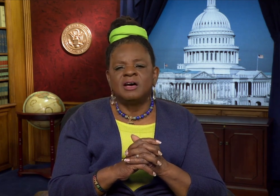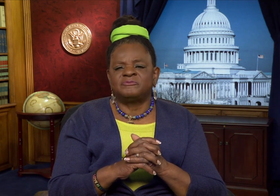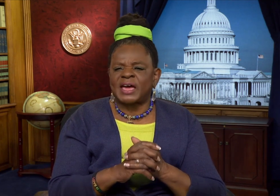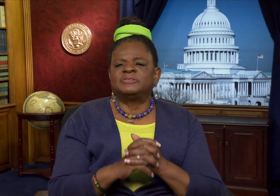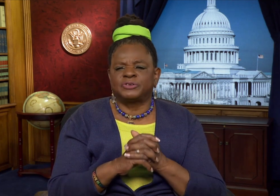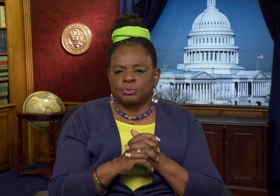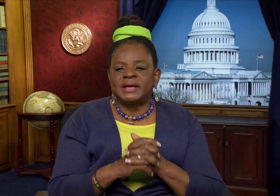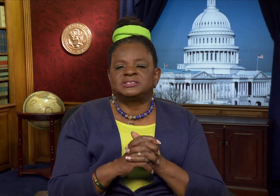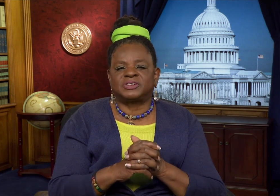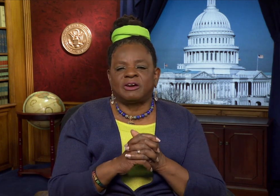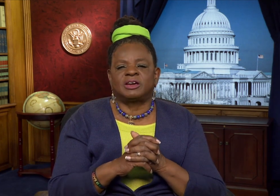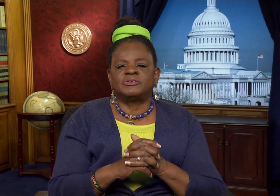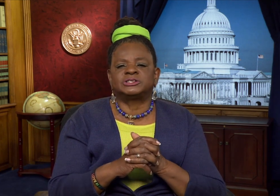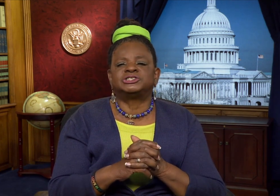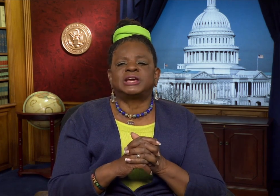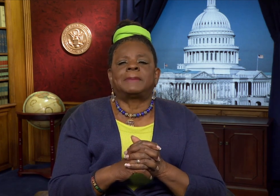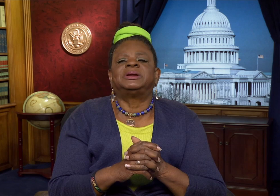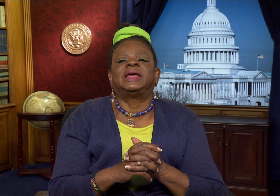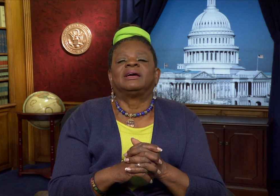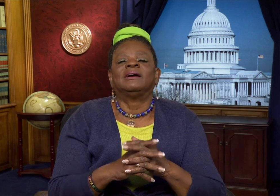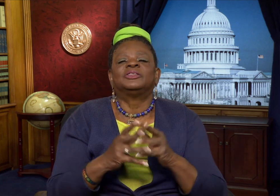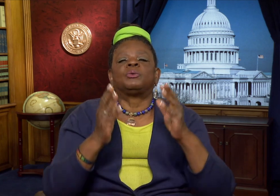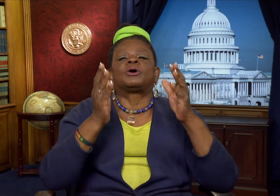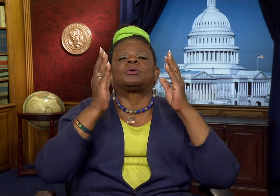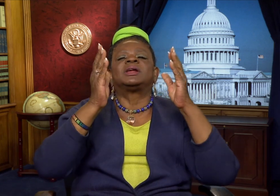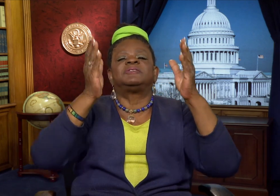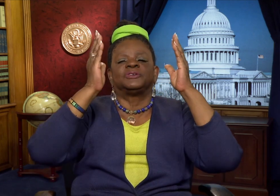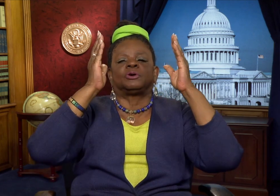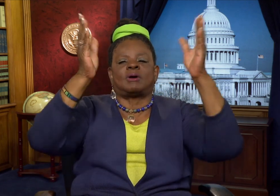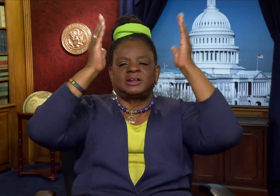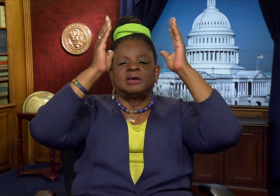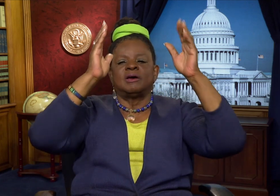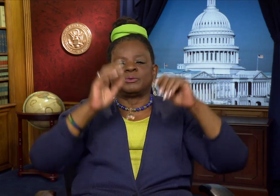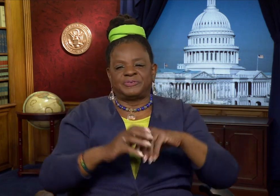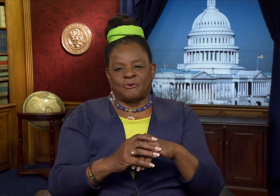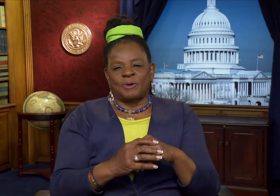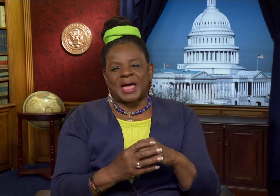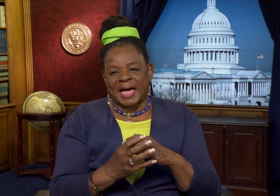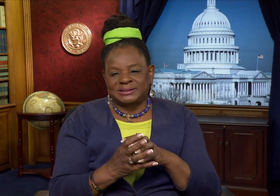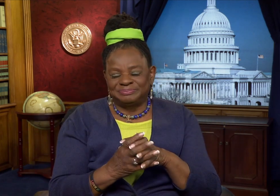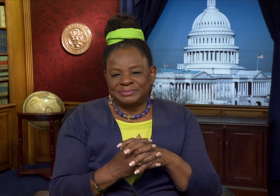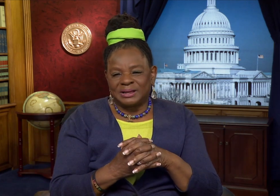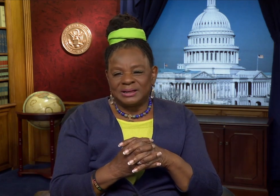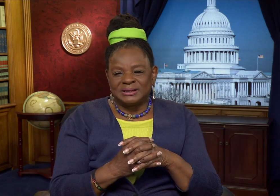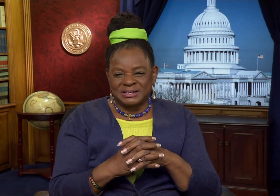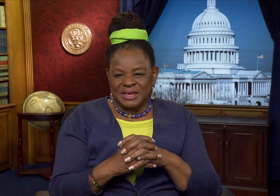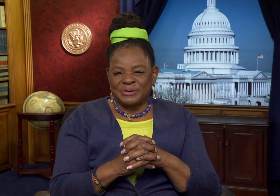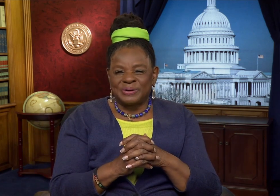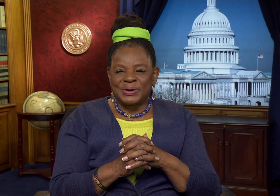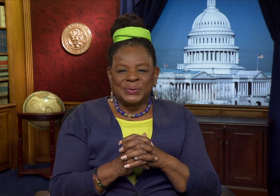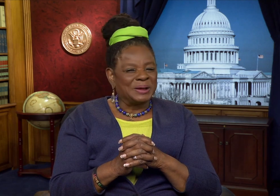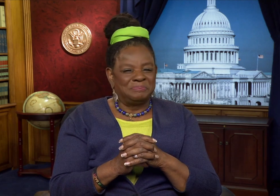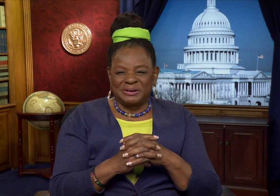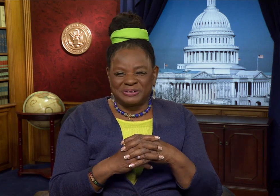advocates fighting for the rights of caregivers and championing the Worker Relief and Credit Reform Act.